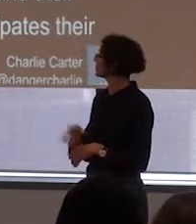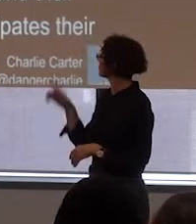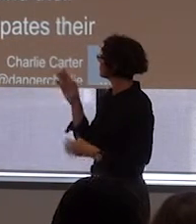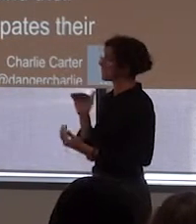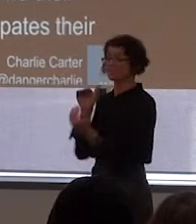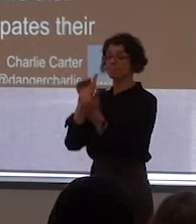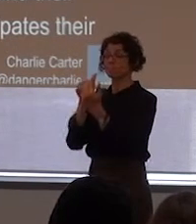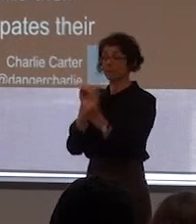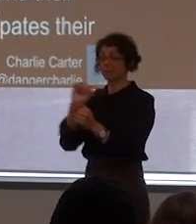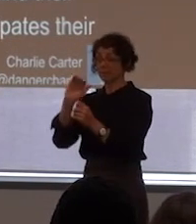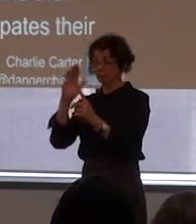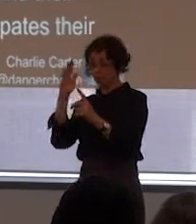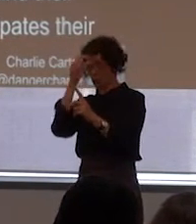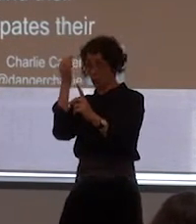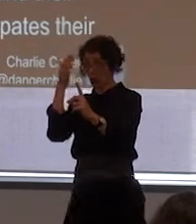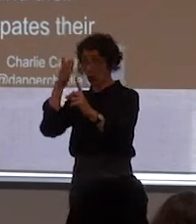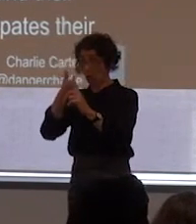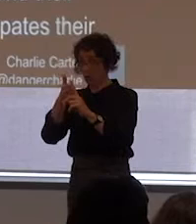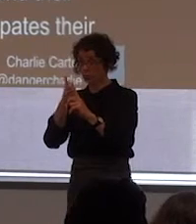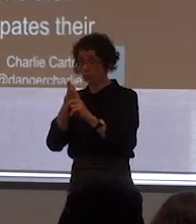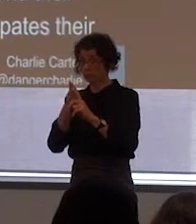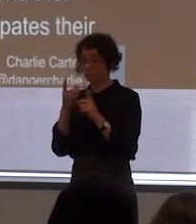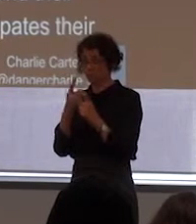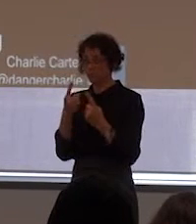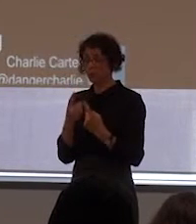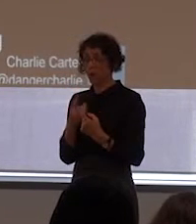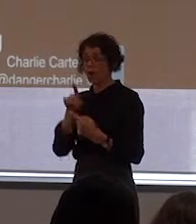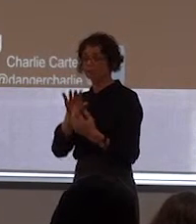their needs. You're killing it. That's what we want.